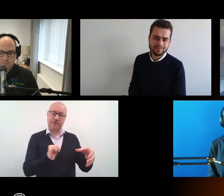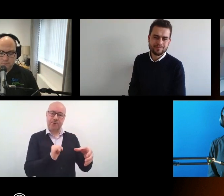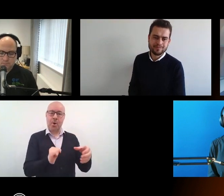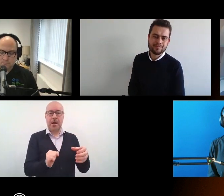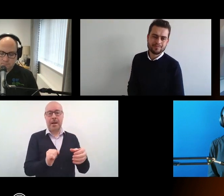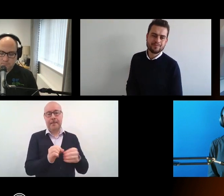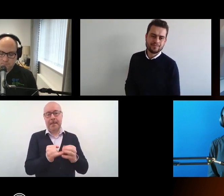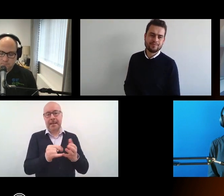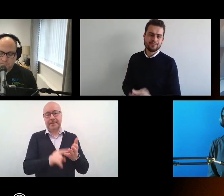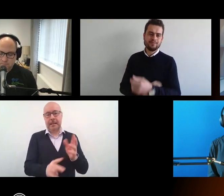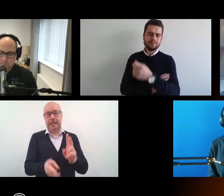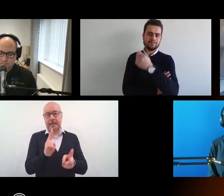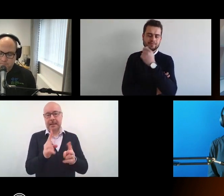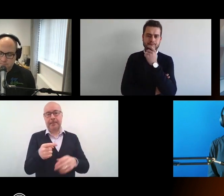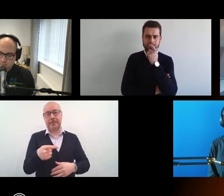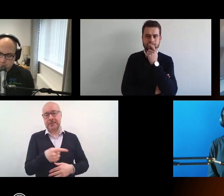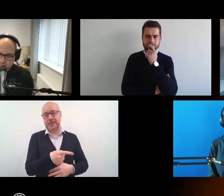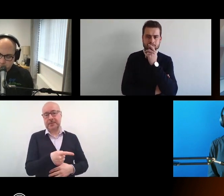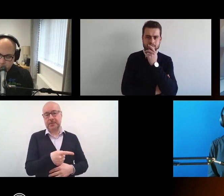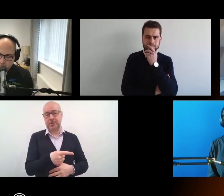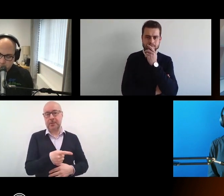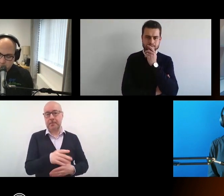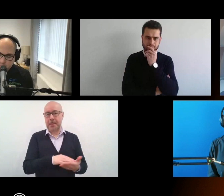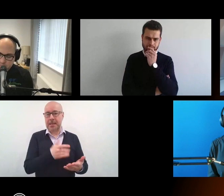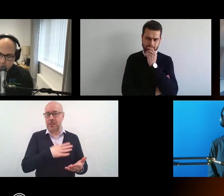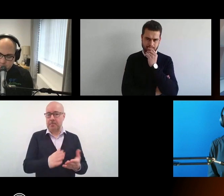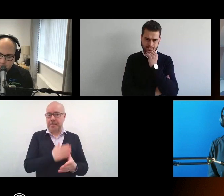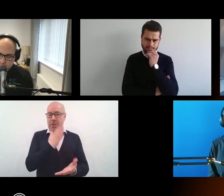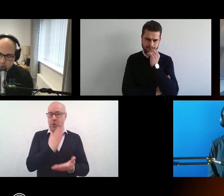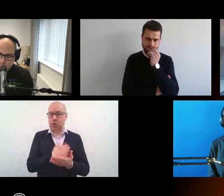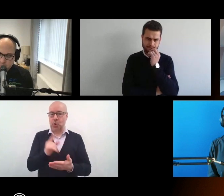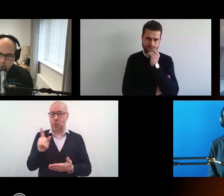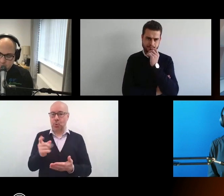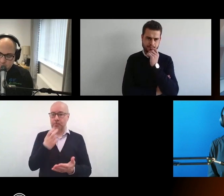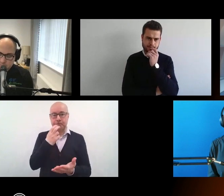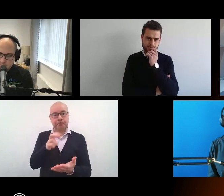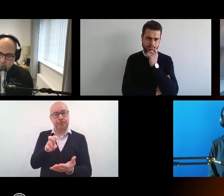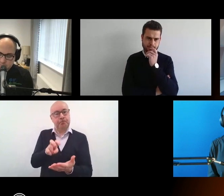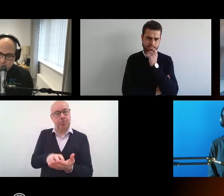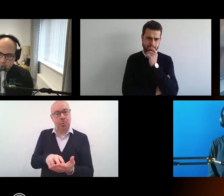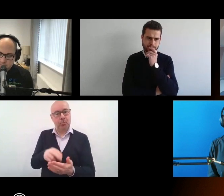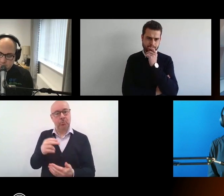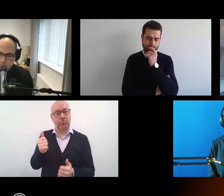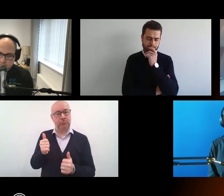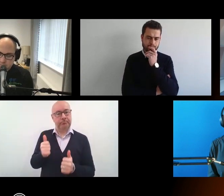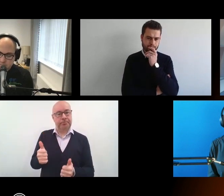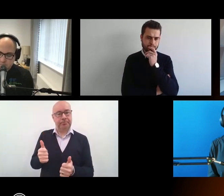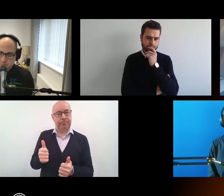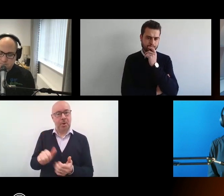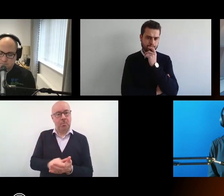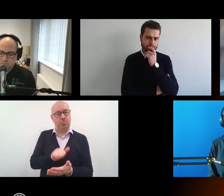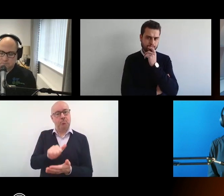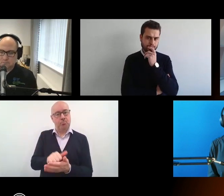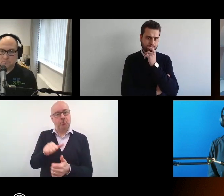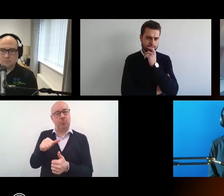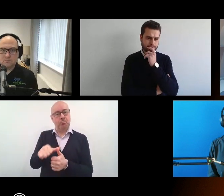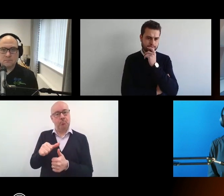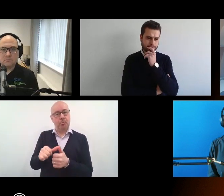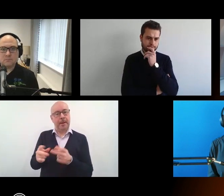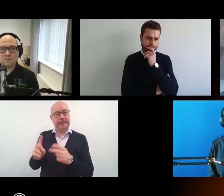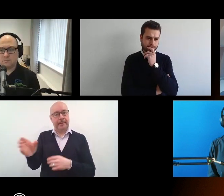you want to ensure that you're using a reputable interpreter or organization that can support you with your